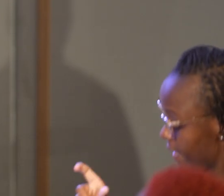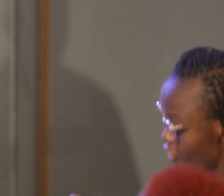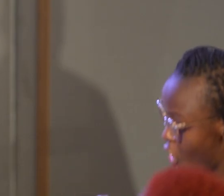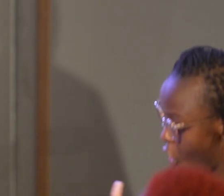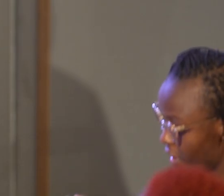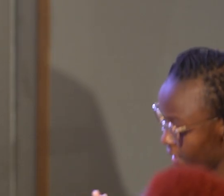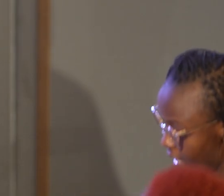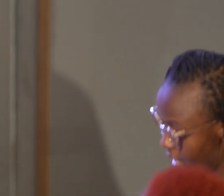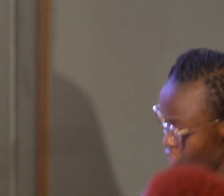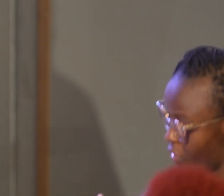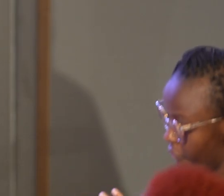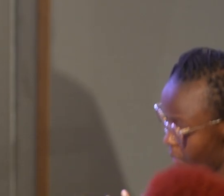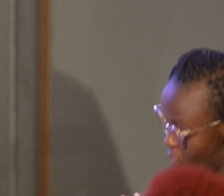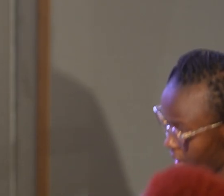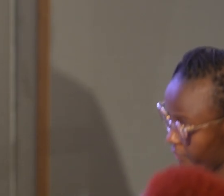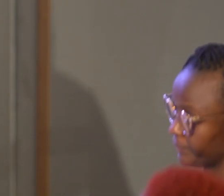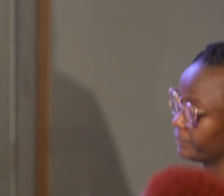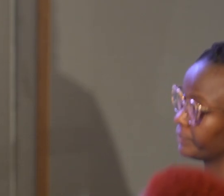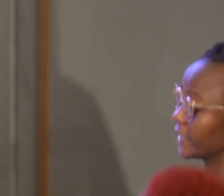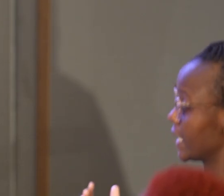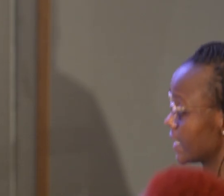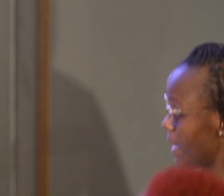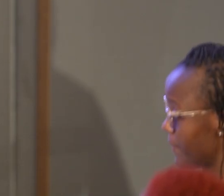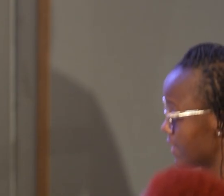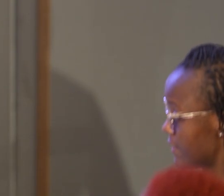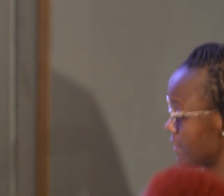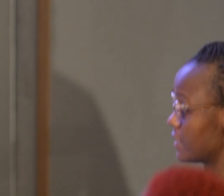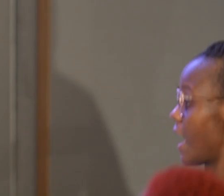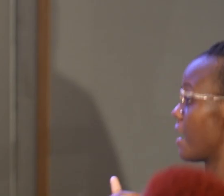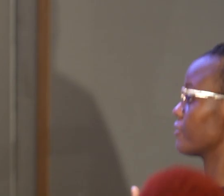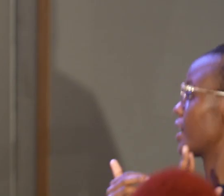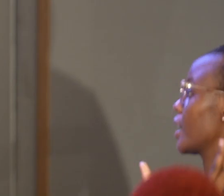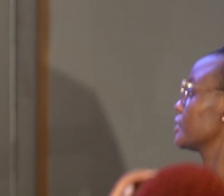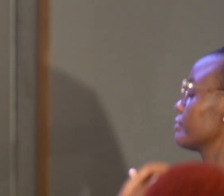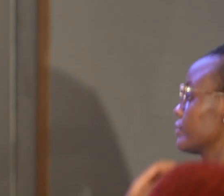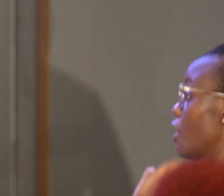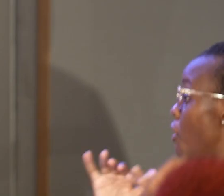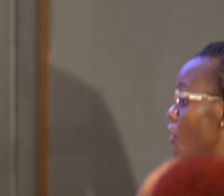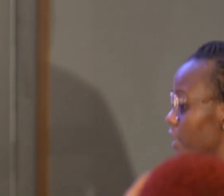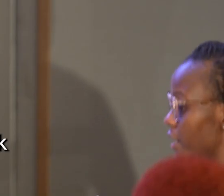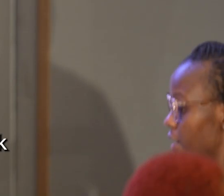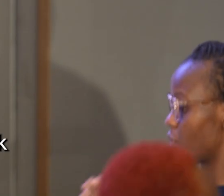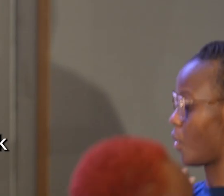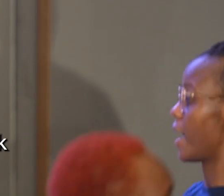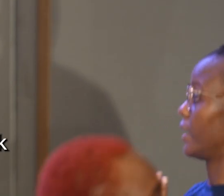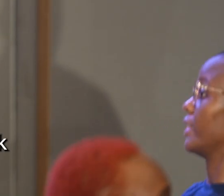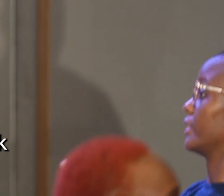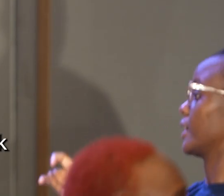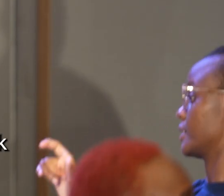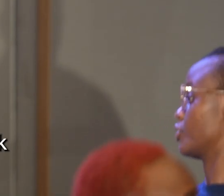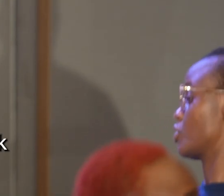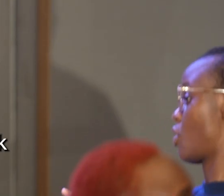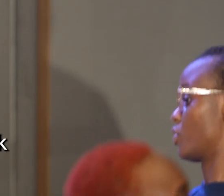or international framework, some states have an obligation or require that that regional